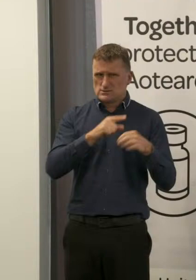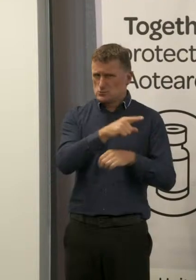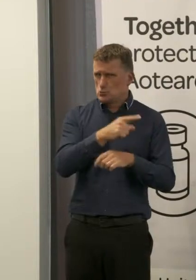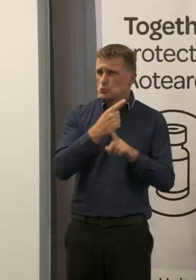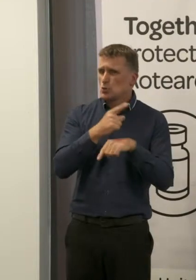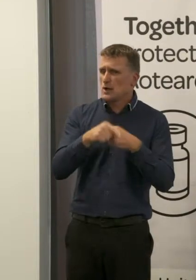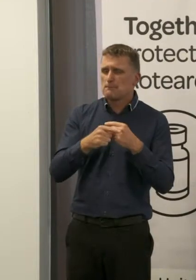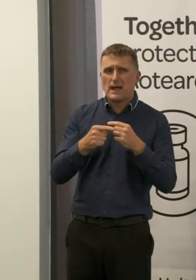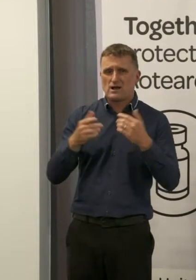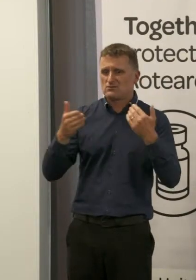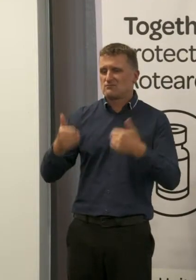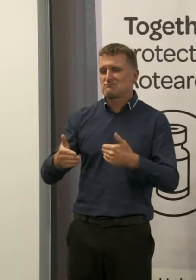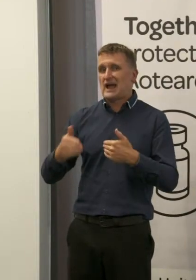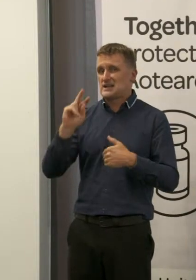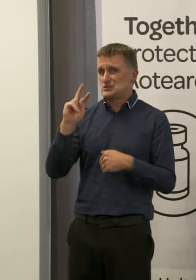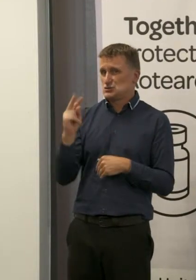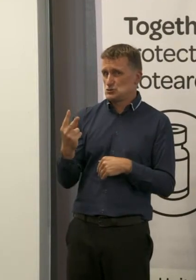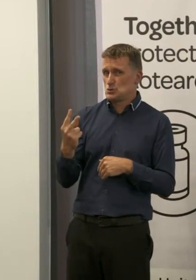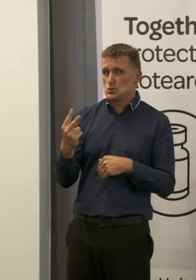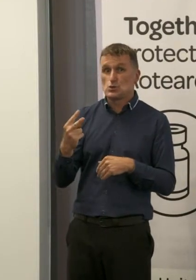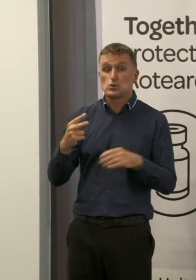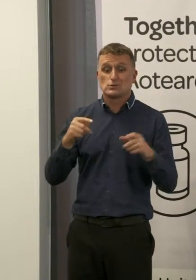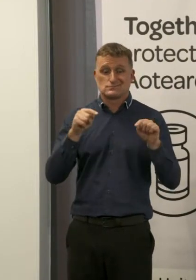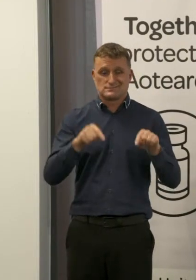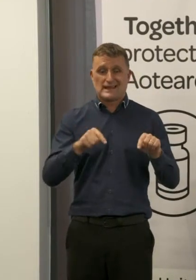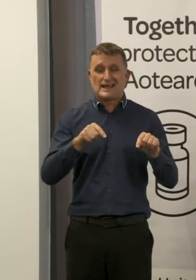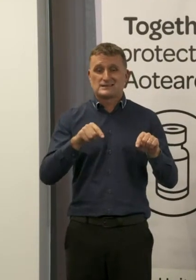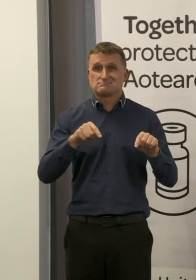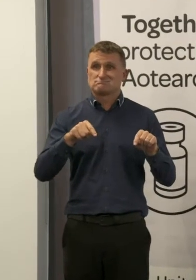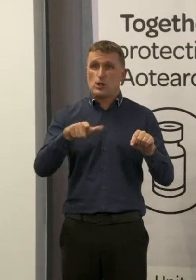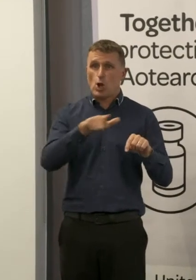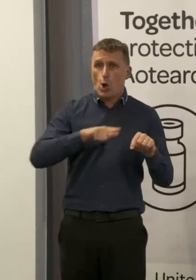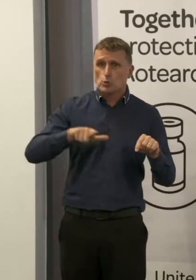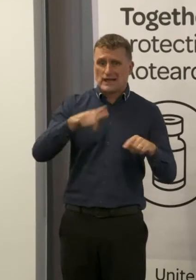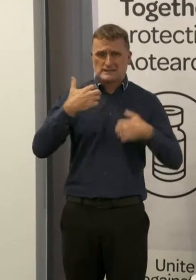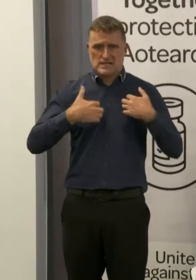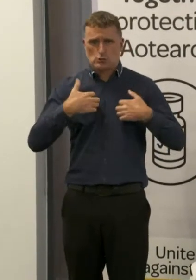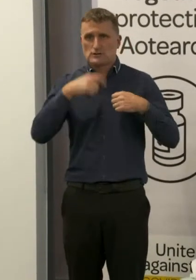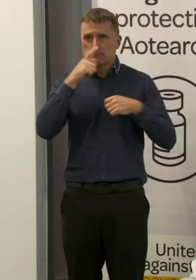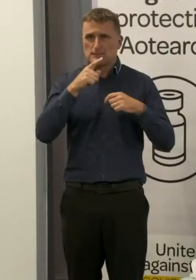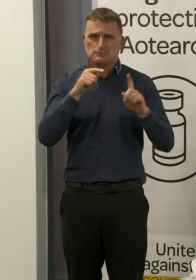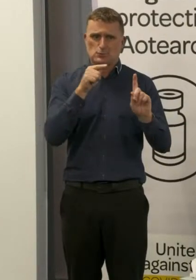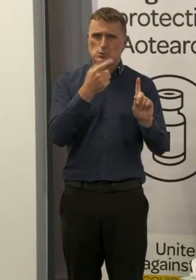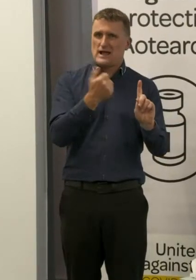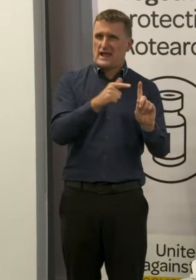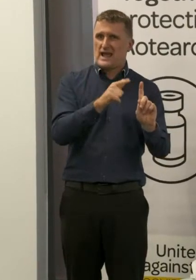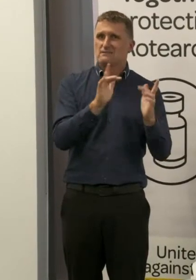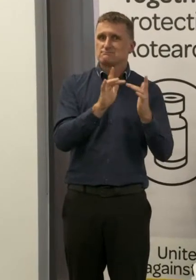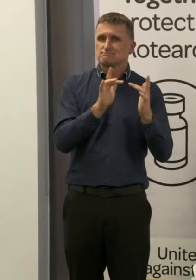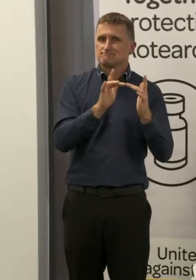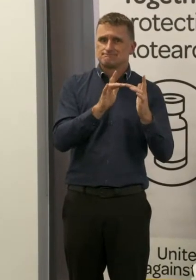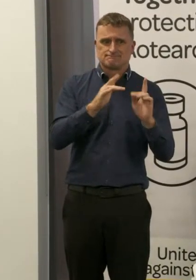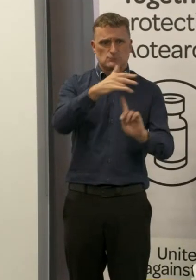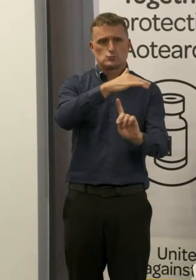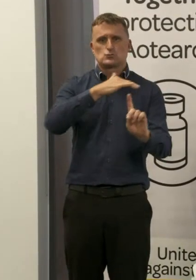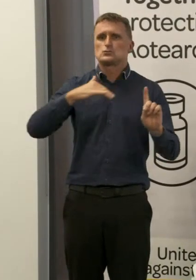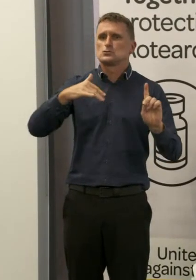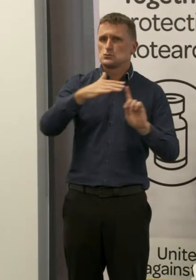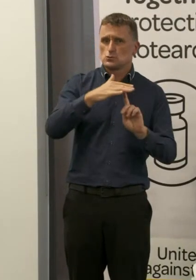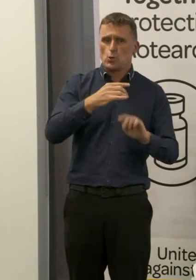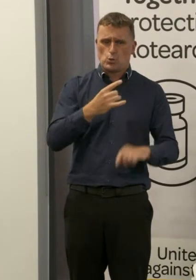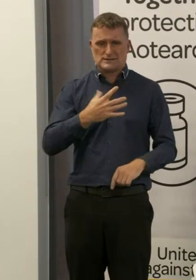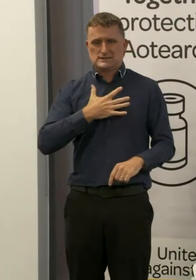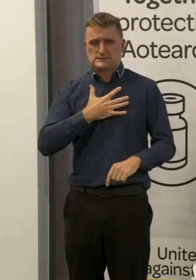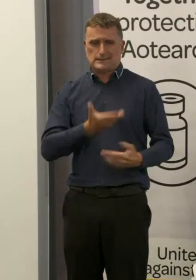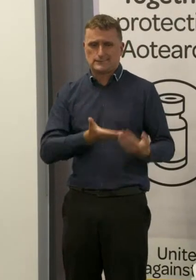locations of interest become slightly less important, particularly with the tighter definition of close contacts and the self-reporting.